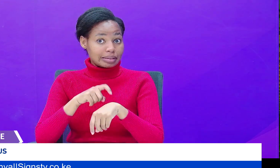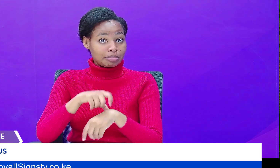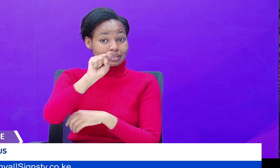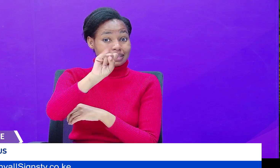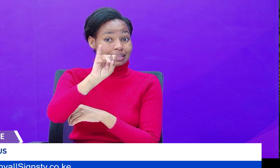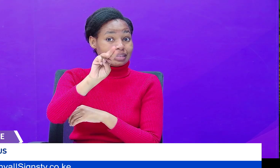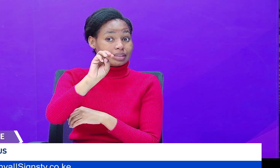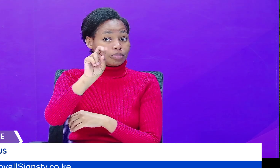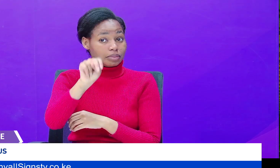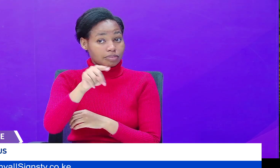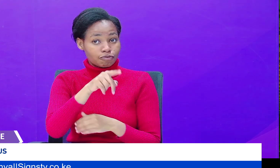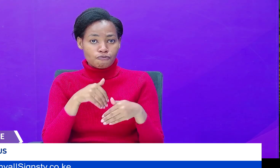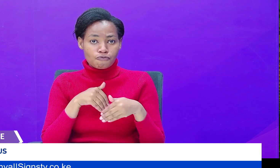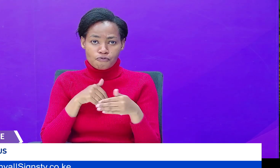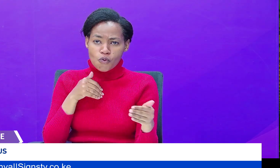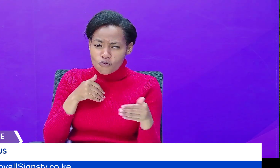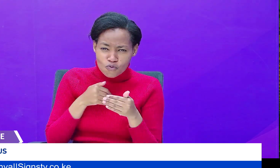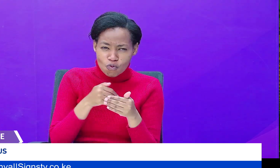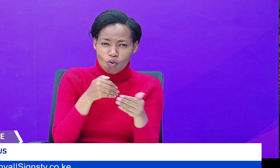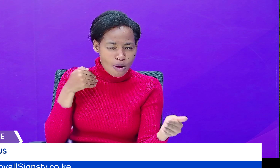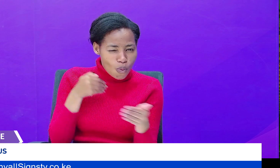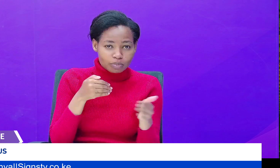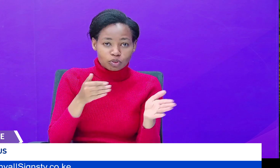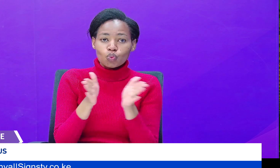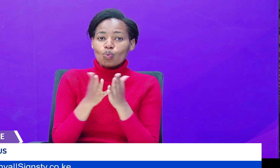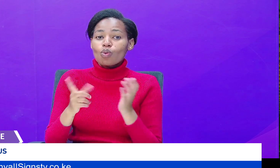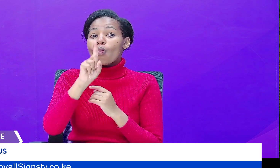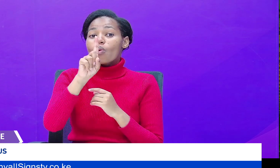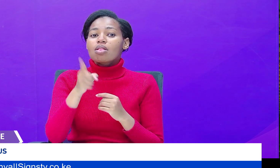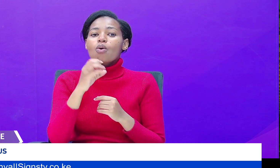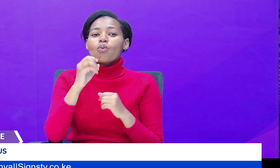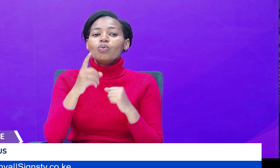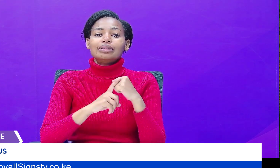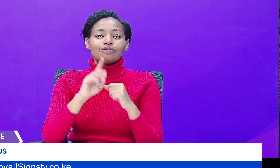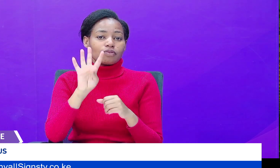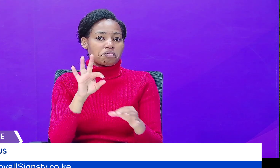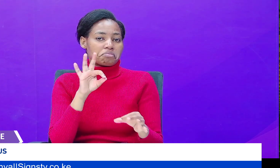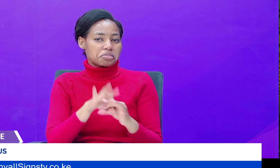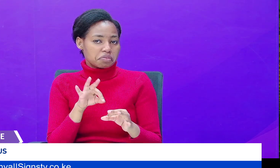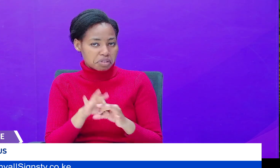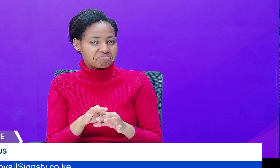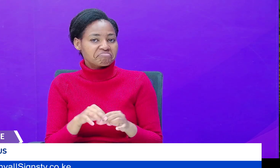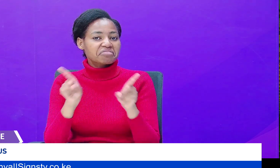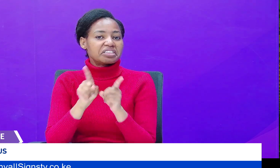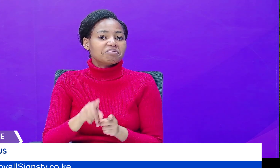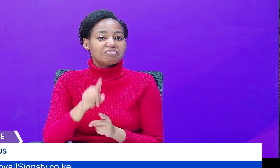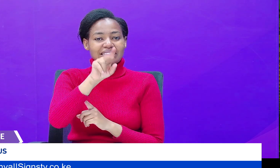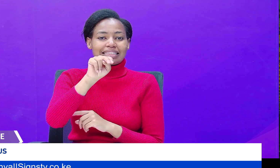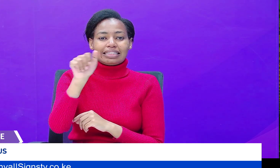securing 1,192 votes, while Simon Kangwana followed closely with 1,064